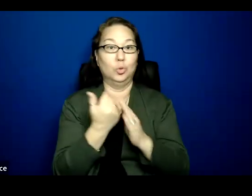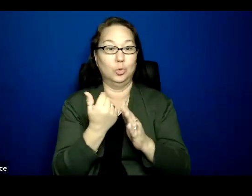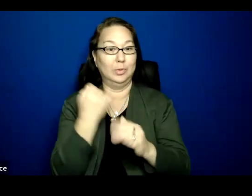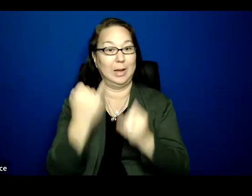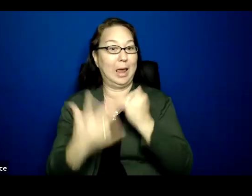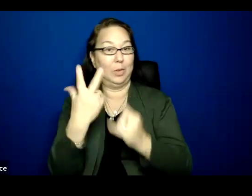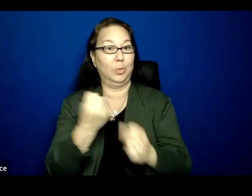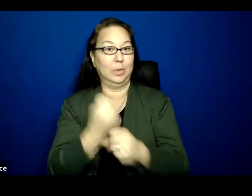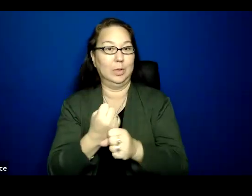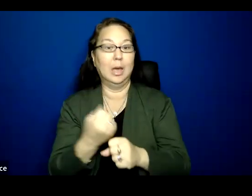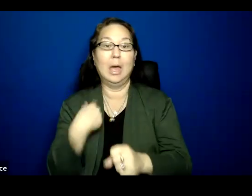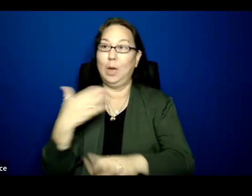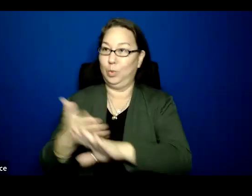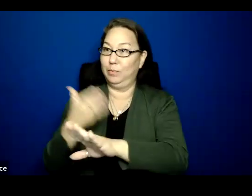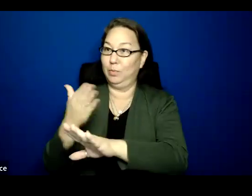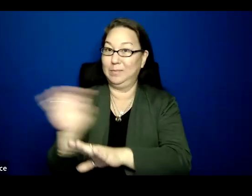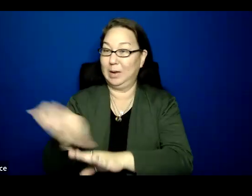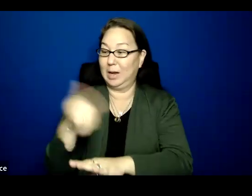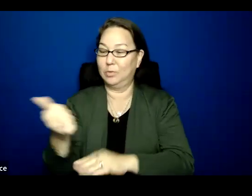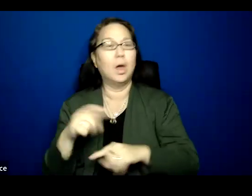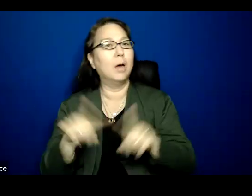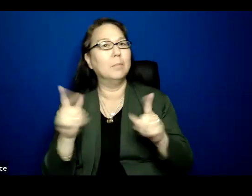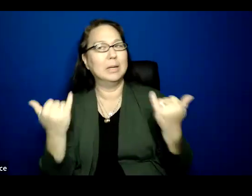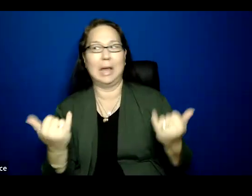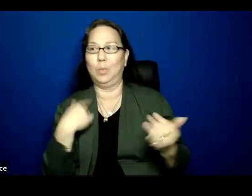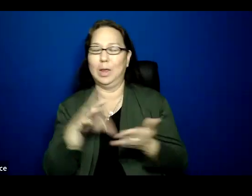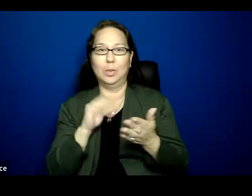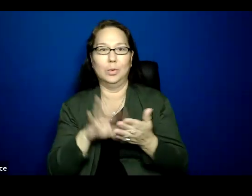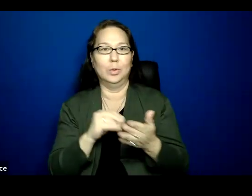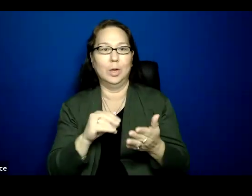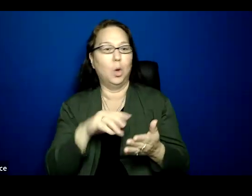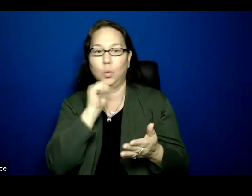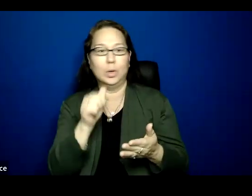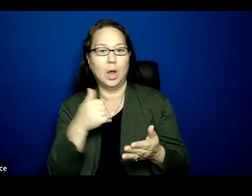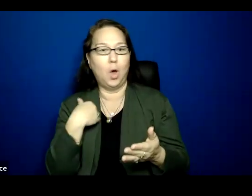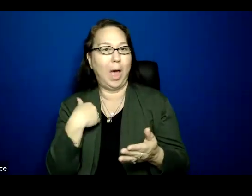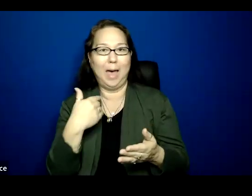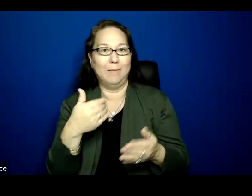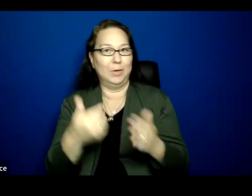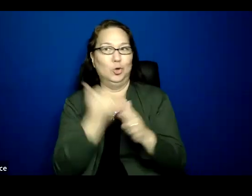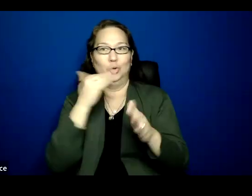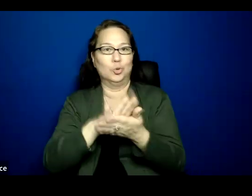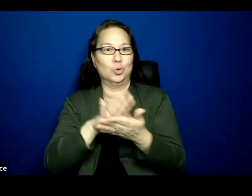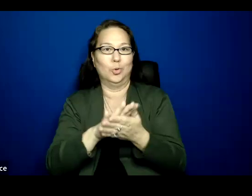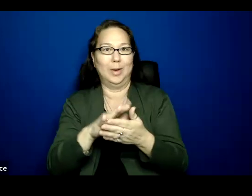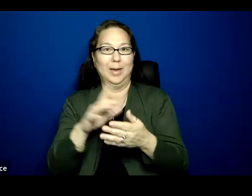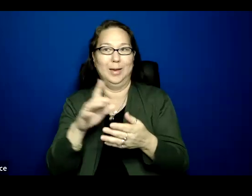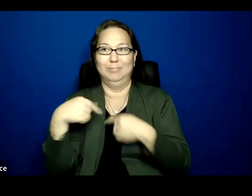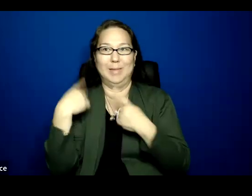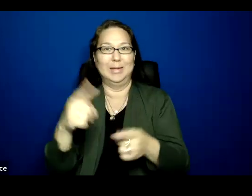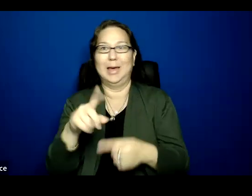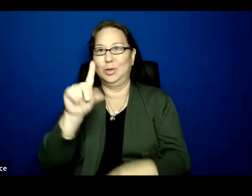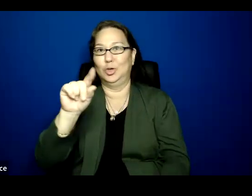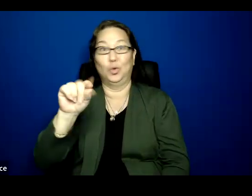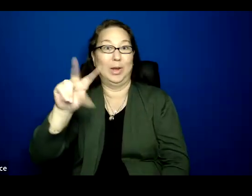renovated a couple of others, but we have now learned that we won't be cutting a ribbon on a new school again until the next decade, the 2030s.